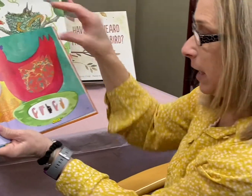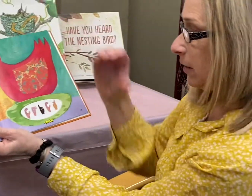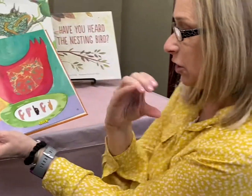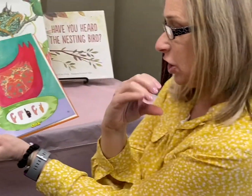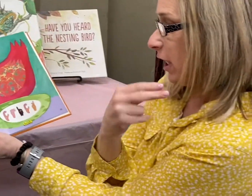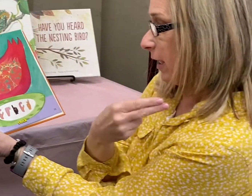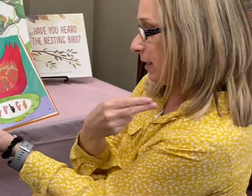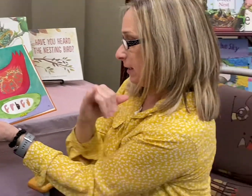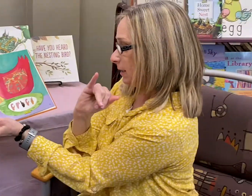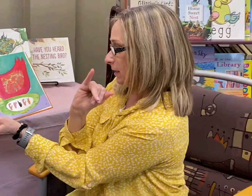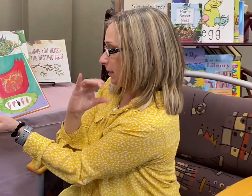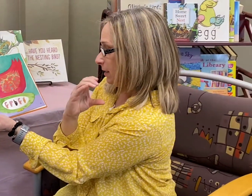6 chicks.